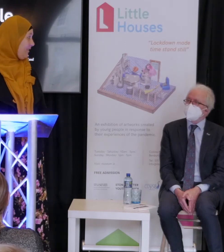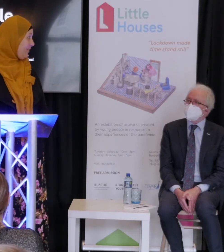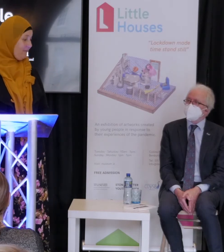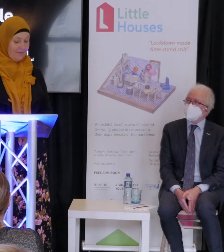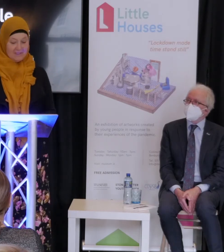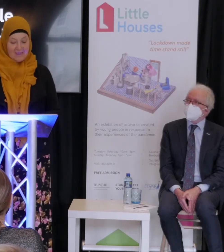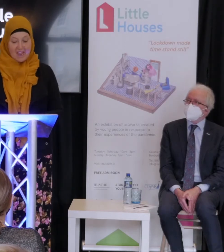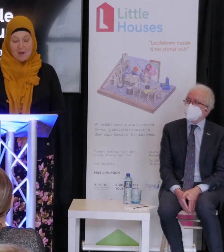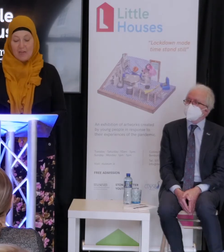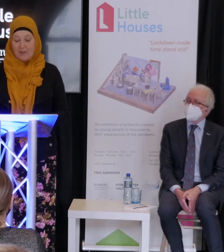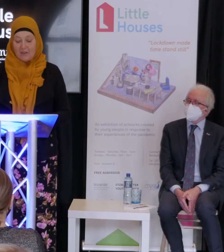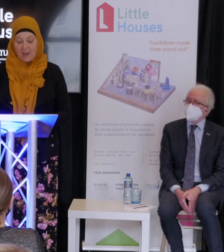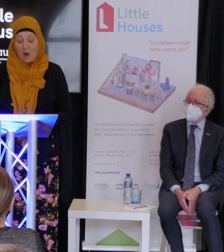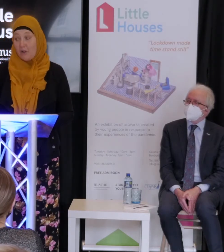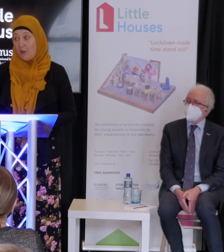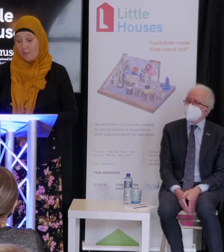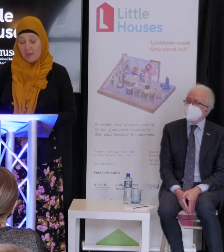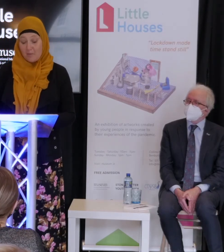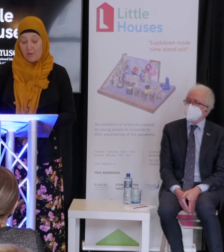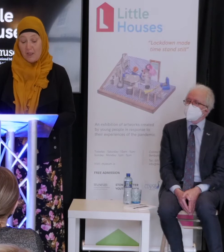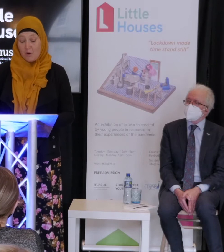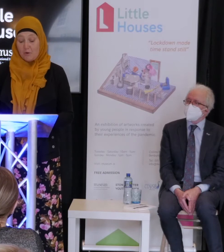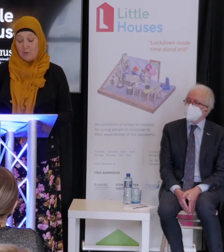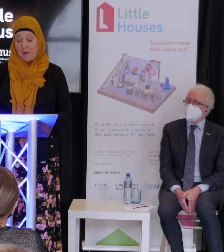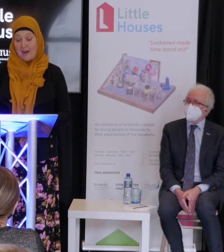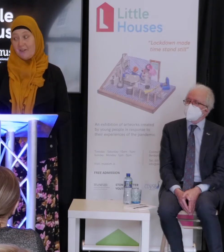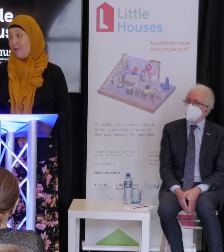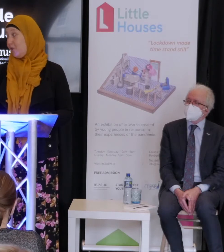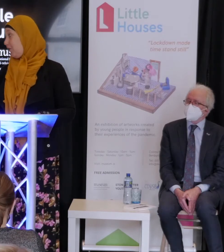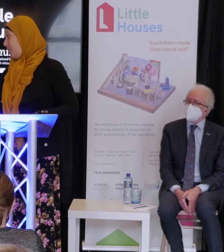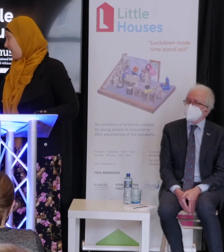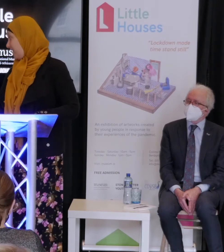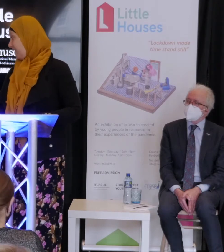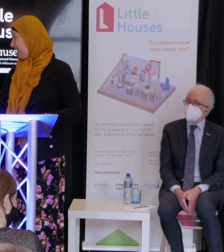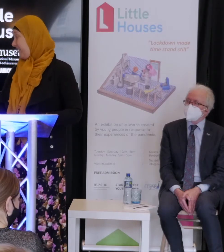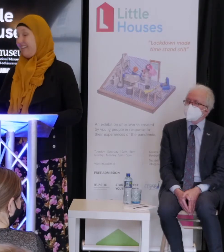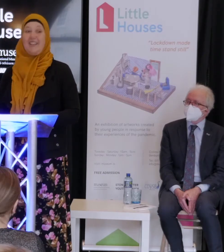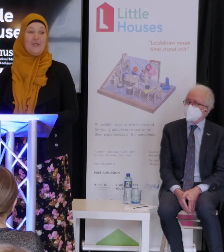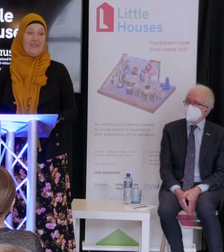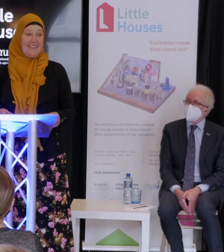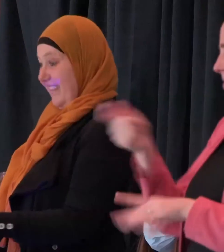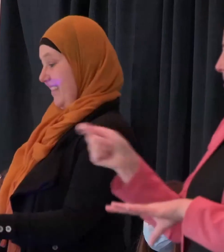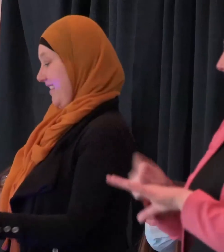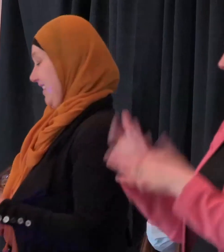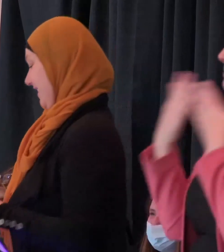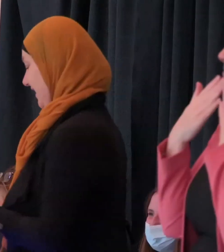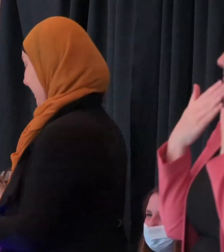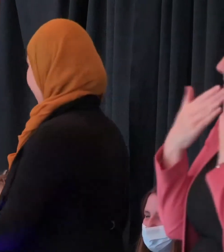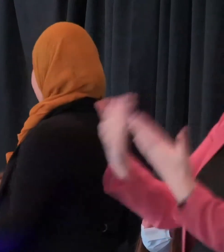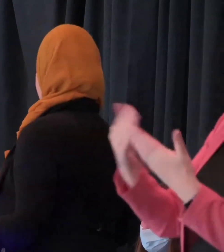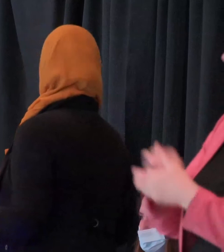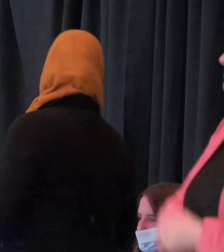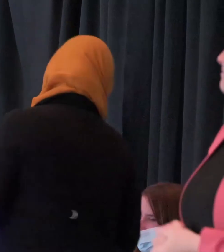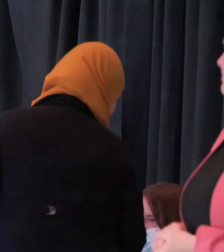least, I would like to thank all the young people who took part. You were just the best. Thank you.